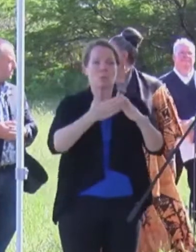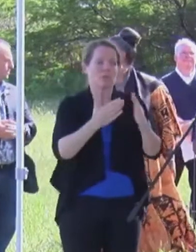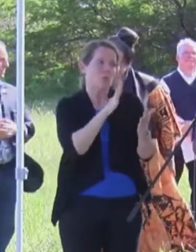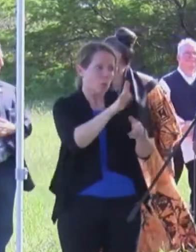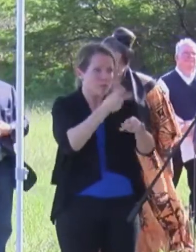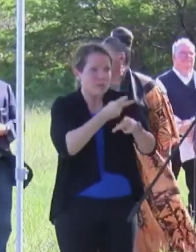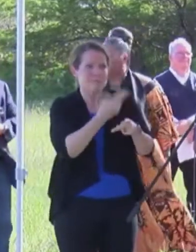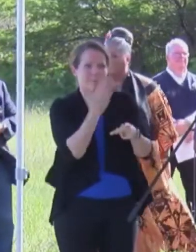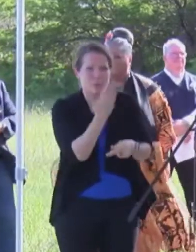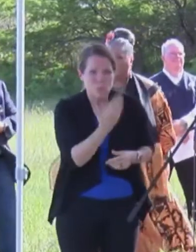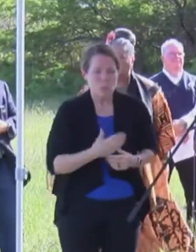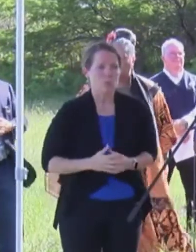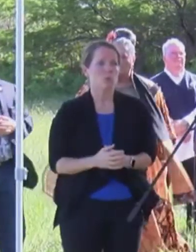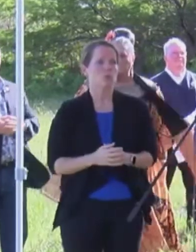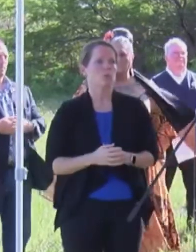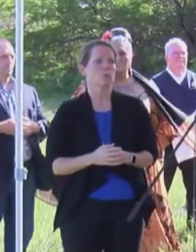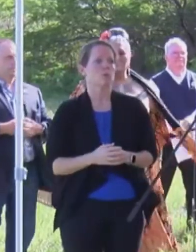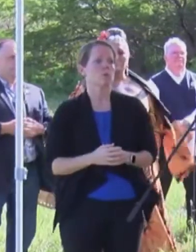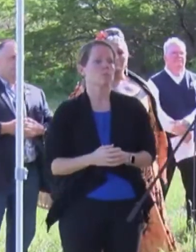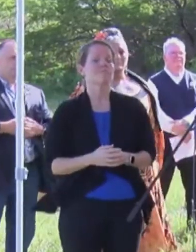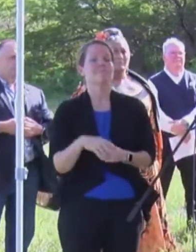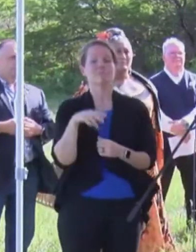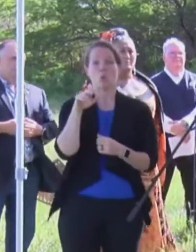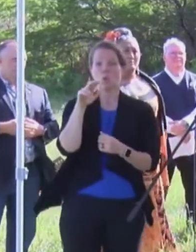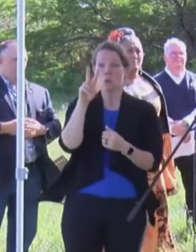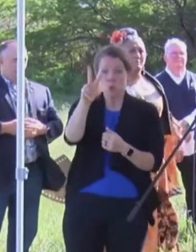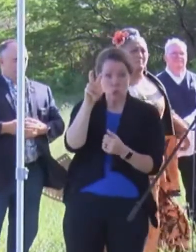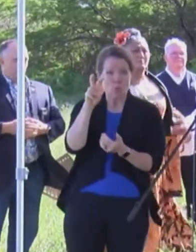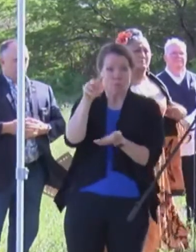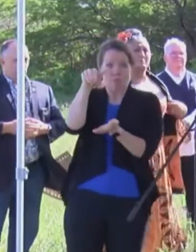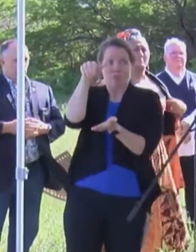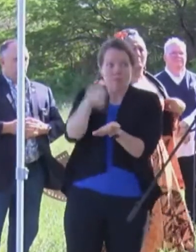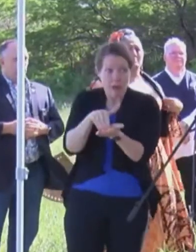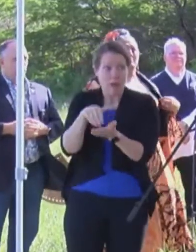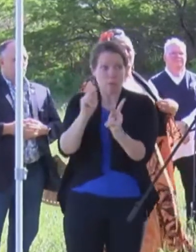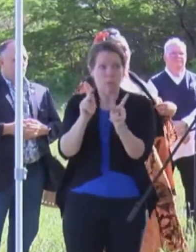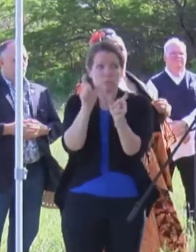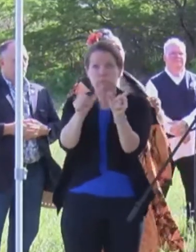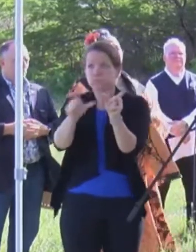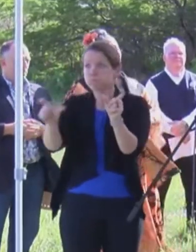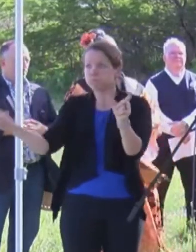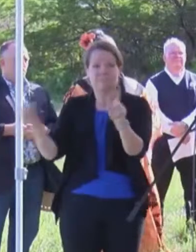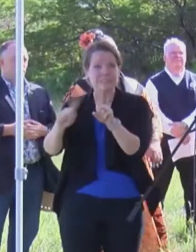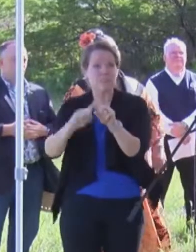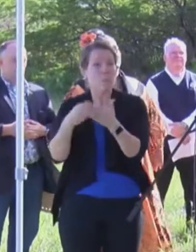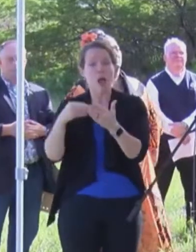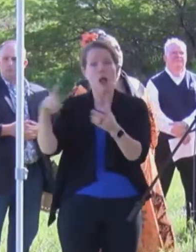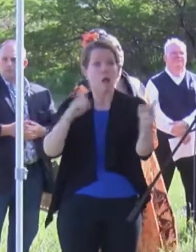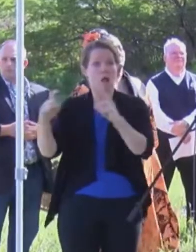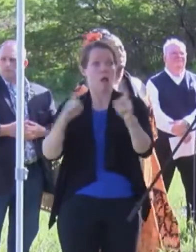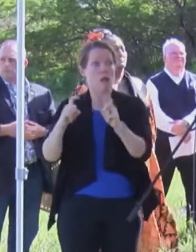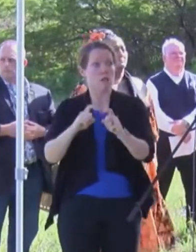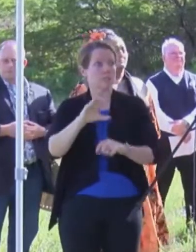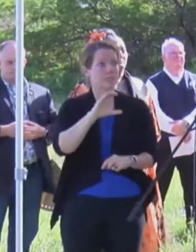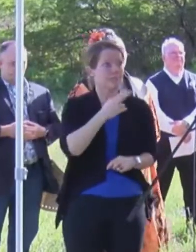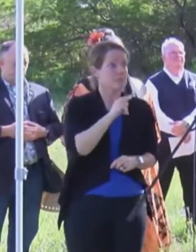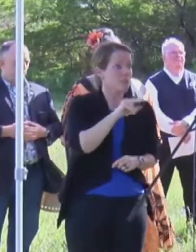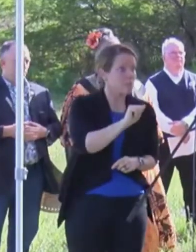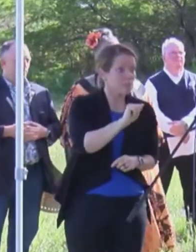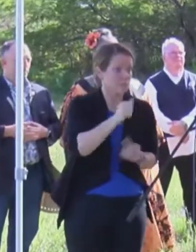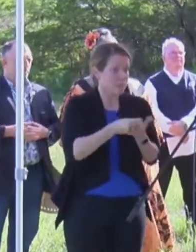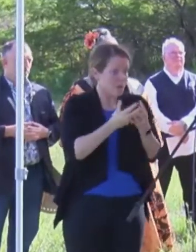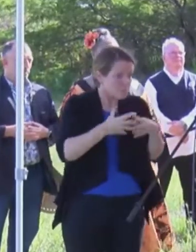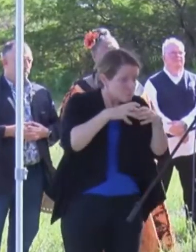over 200,000 donors that have supported both Hawaii Community Foundation and CNHA's funds and other funds out there.